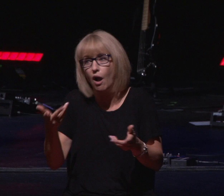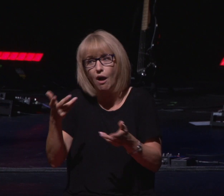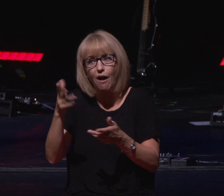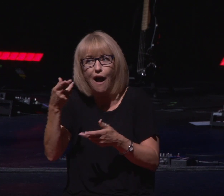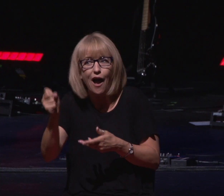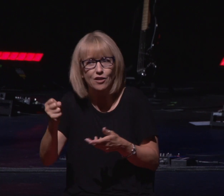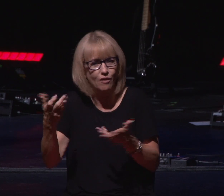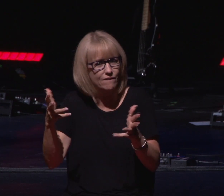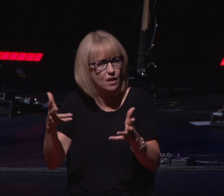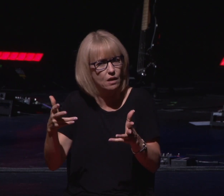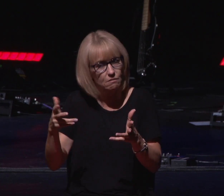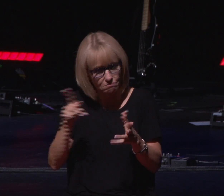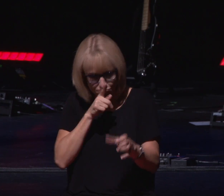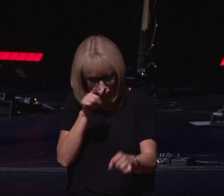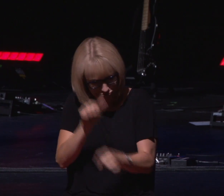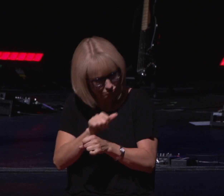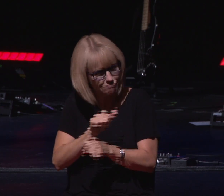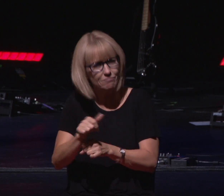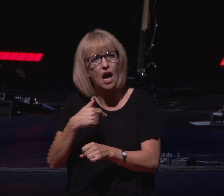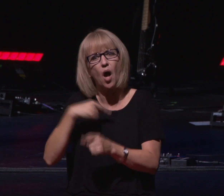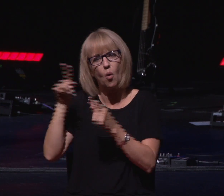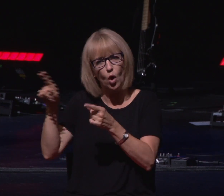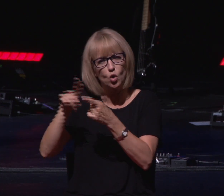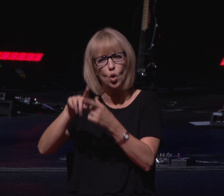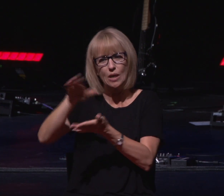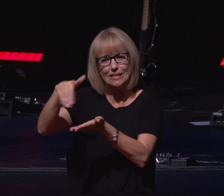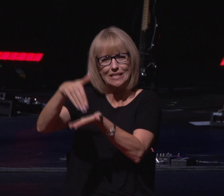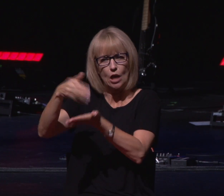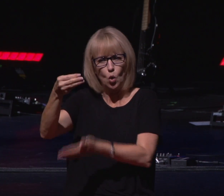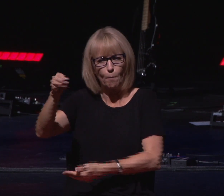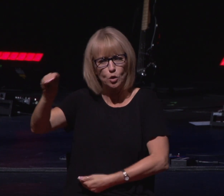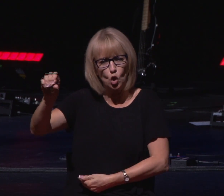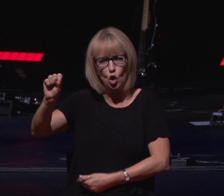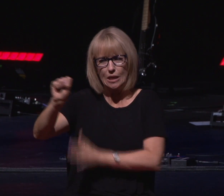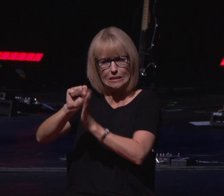years later, I ended up getting a scholarship to Central Missouri State.